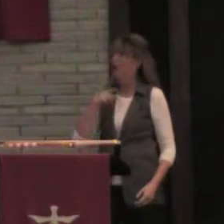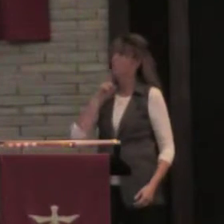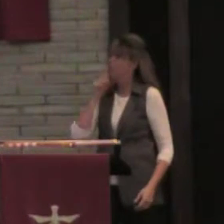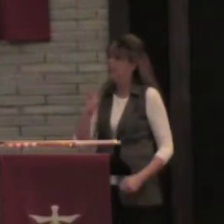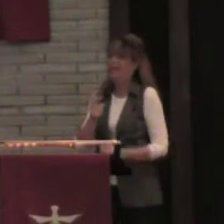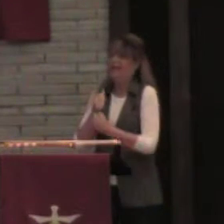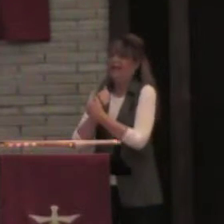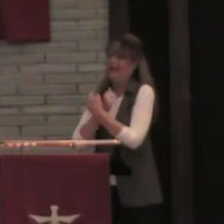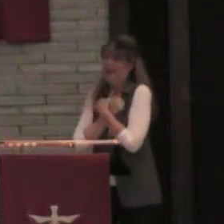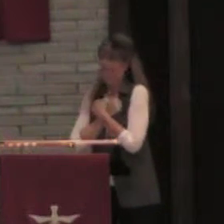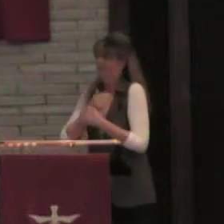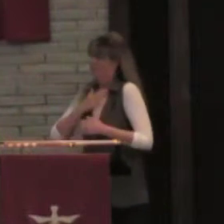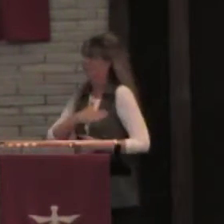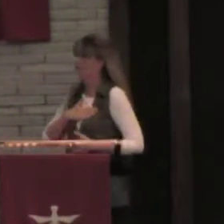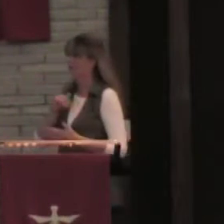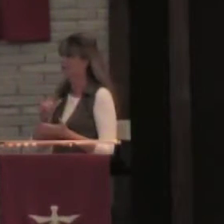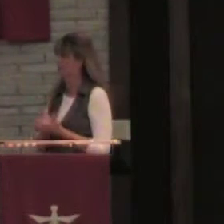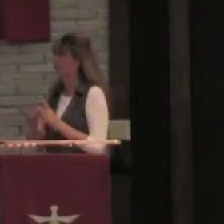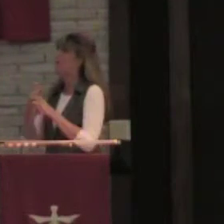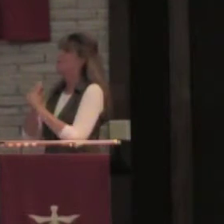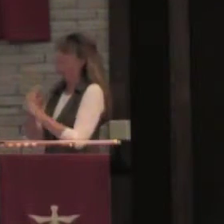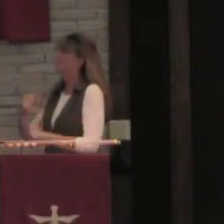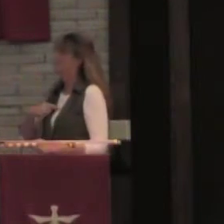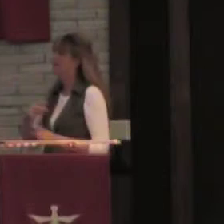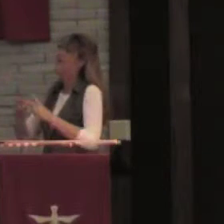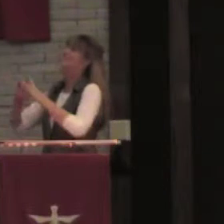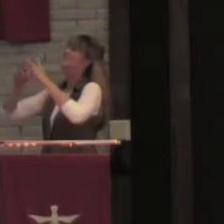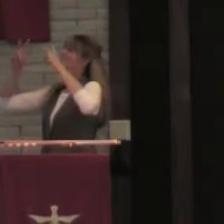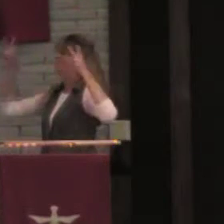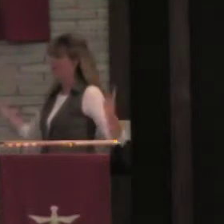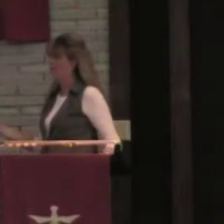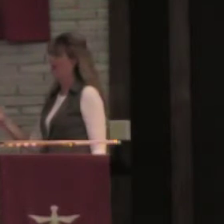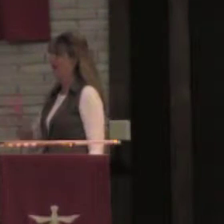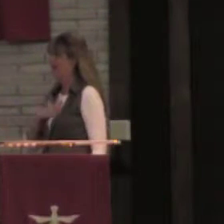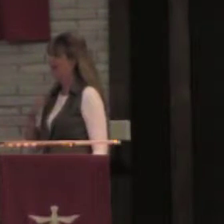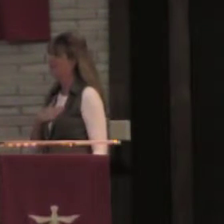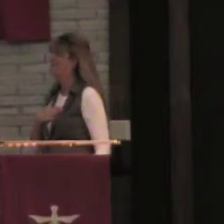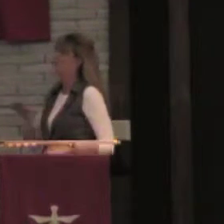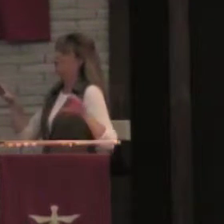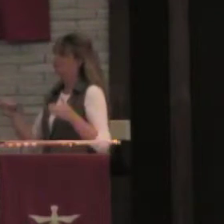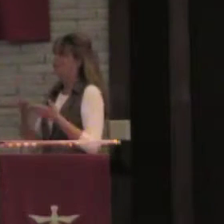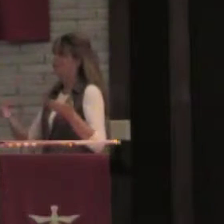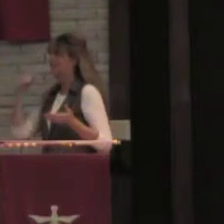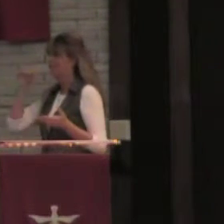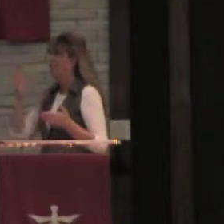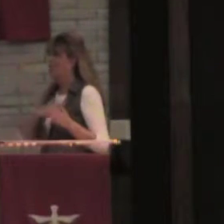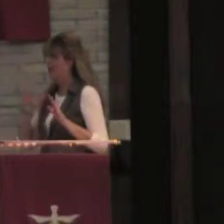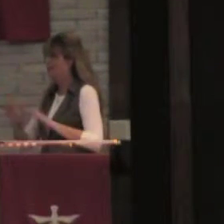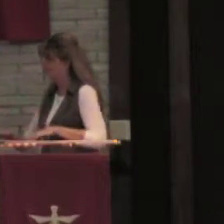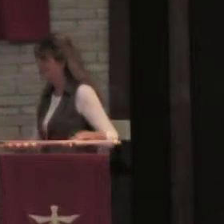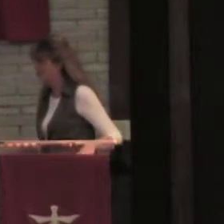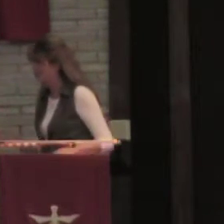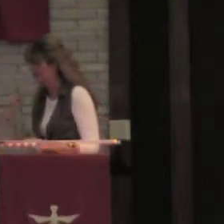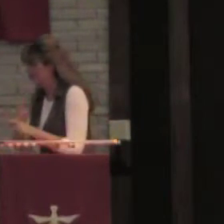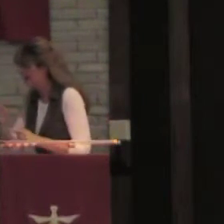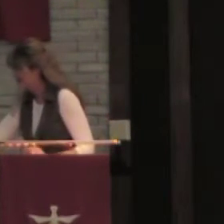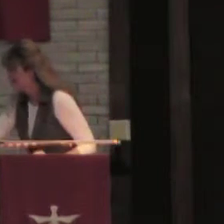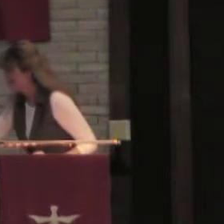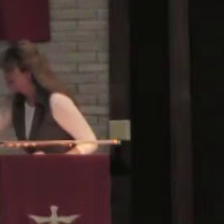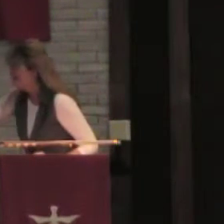that. And I really love and enjoy it. It makes me very happy to do things for my children, right?